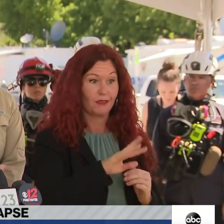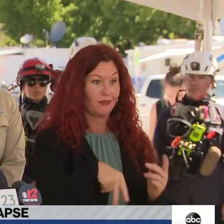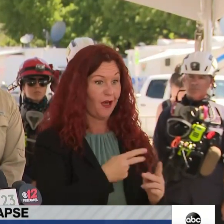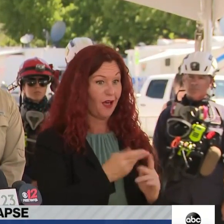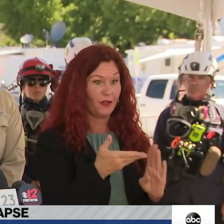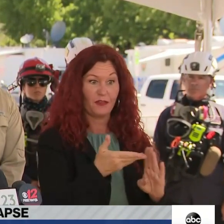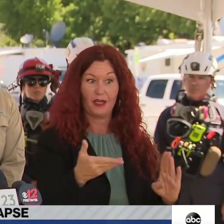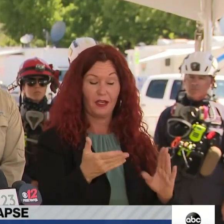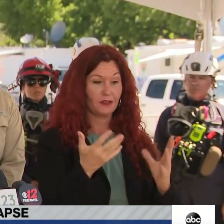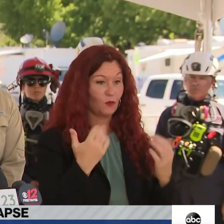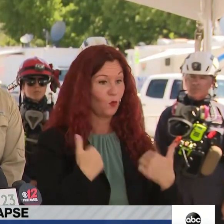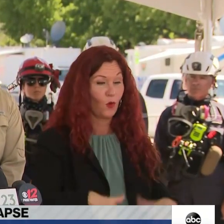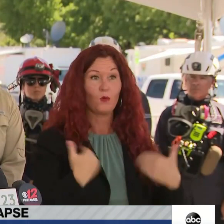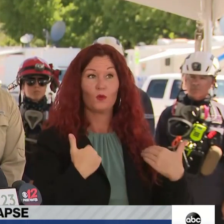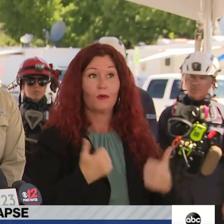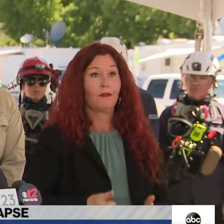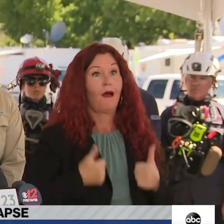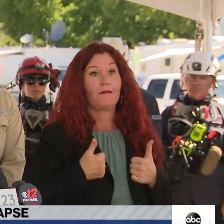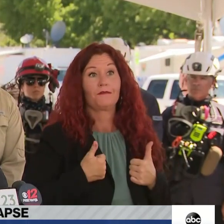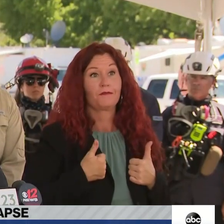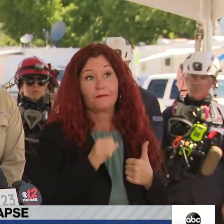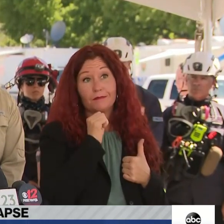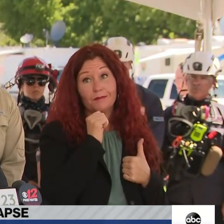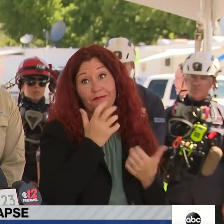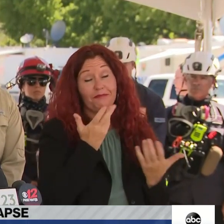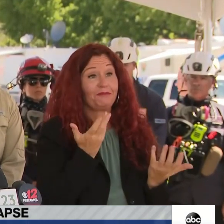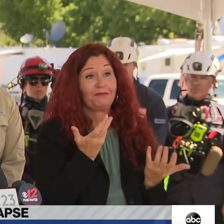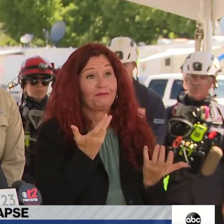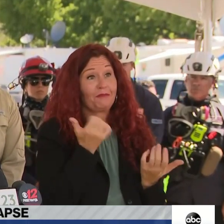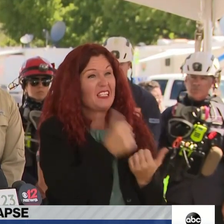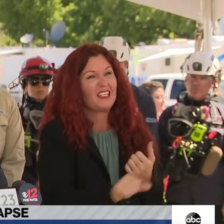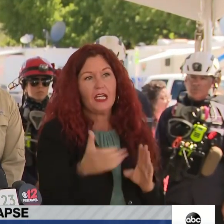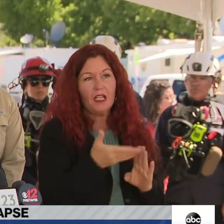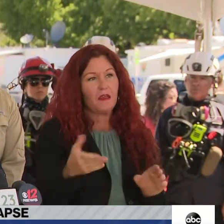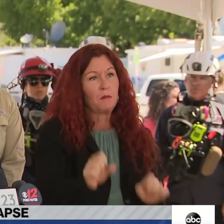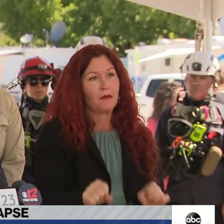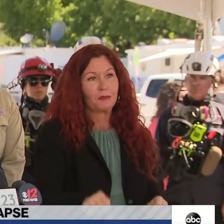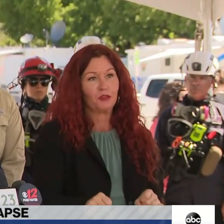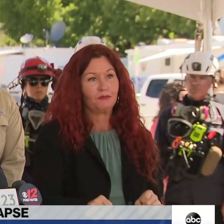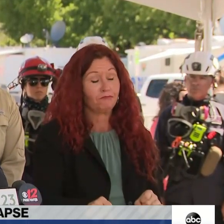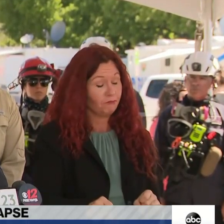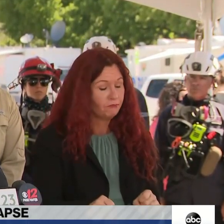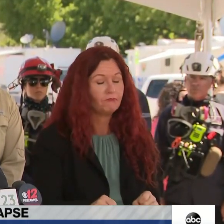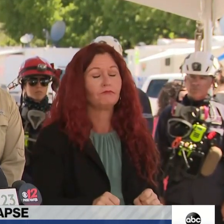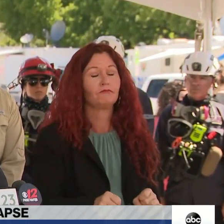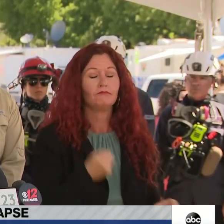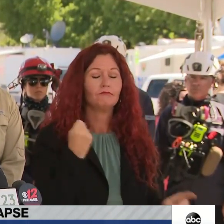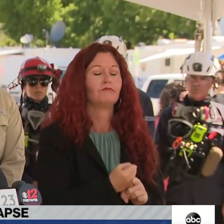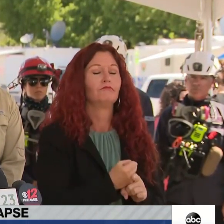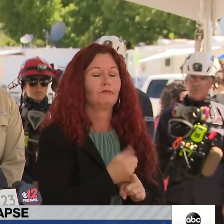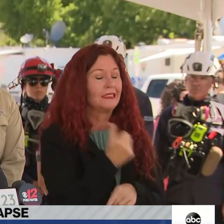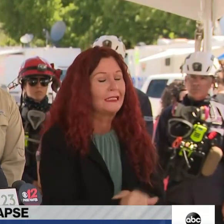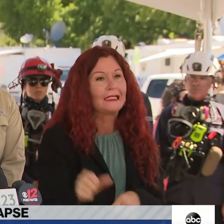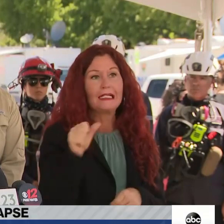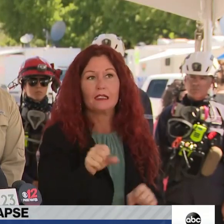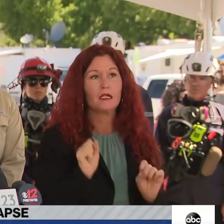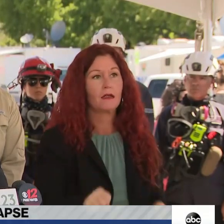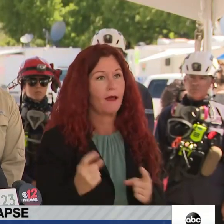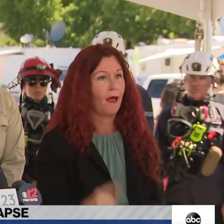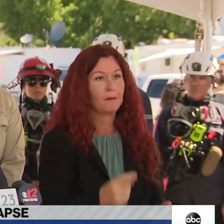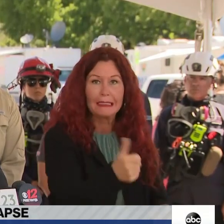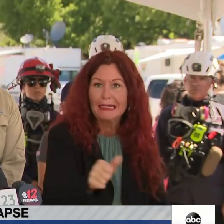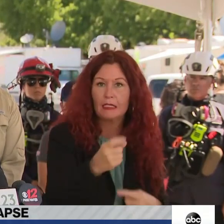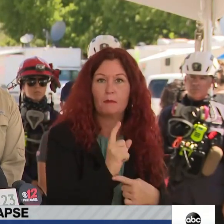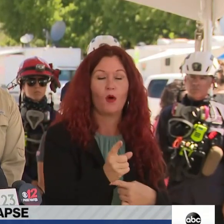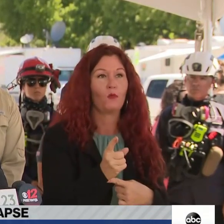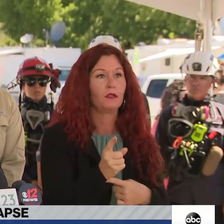think what it should tell people is don't take anything for granted. Make sure you tell people that are close to you that you love them.